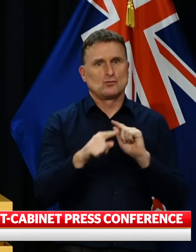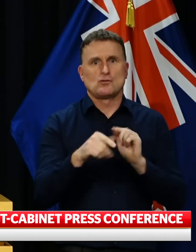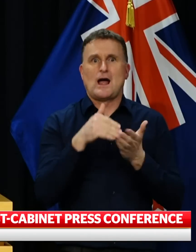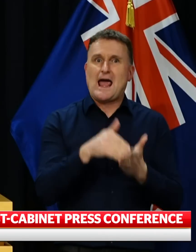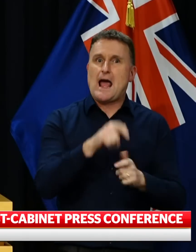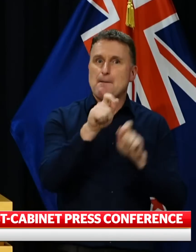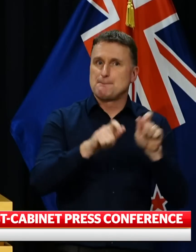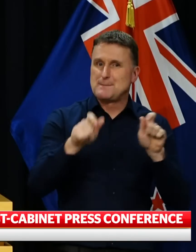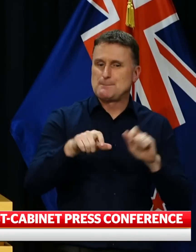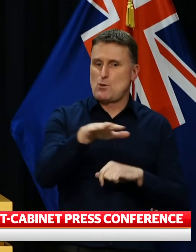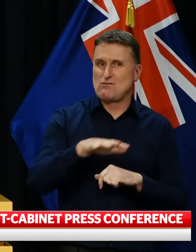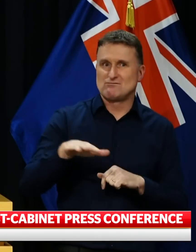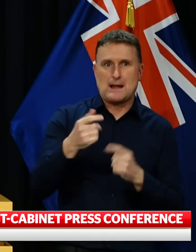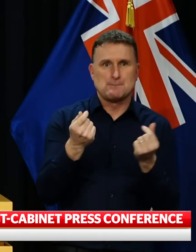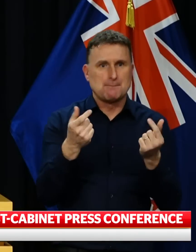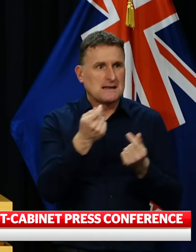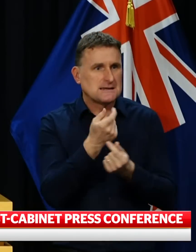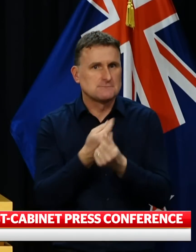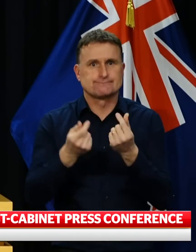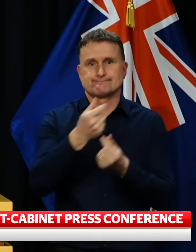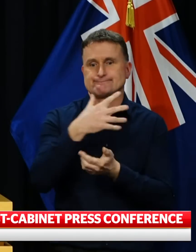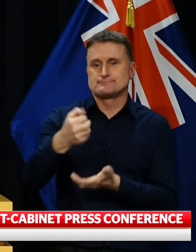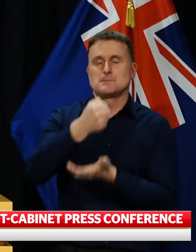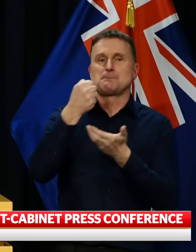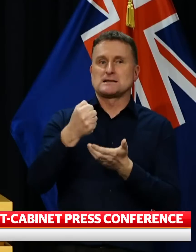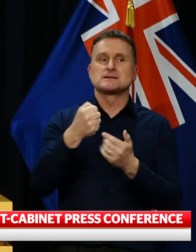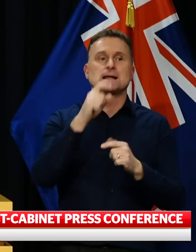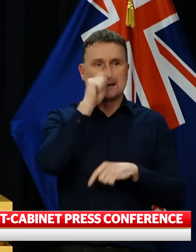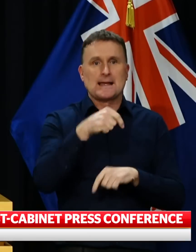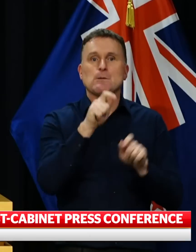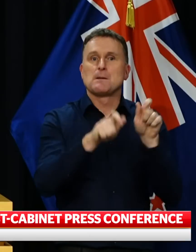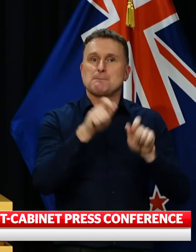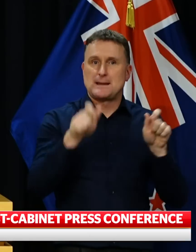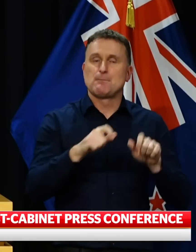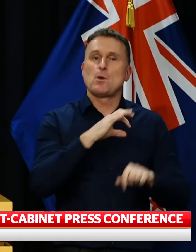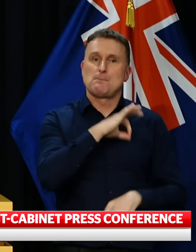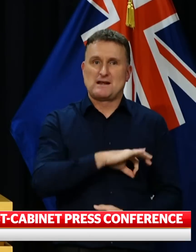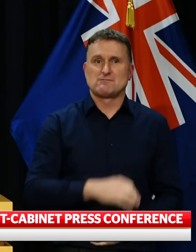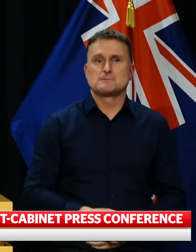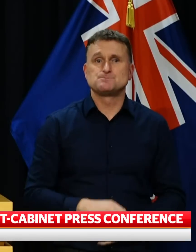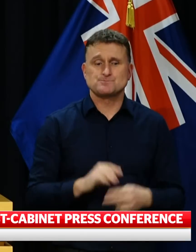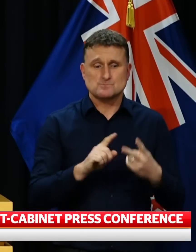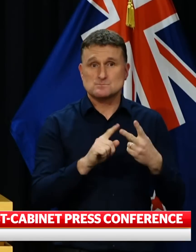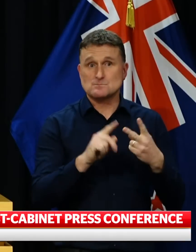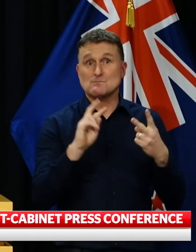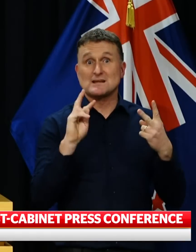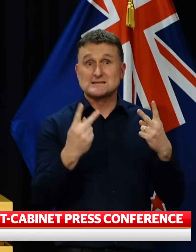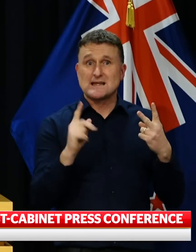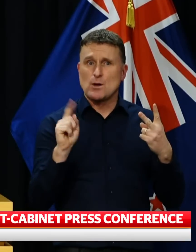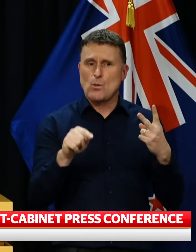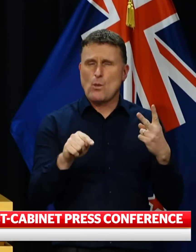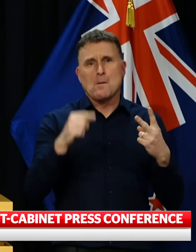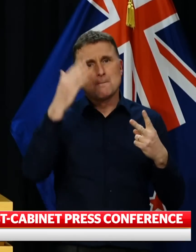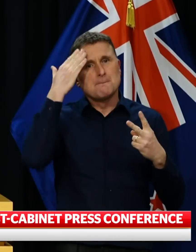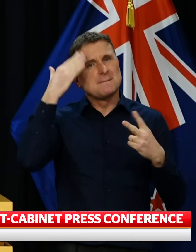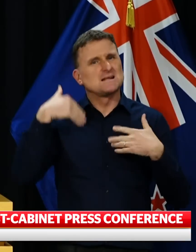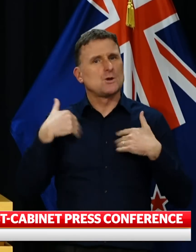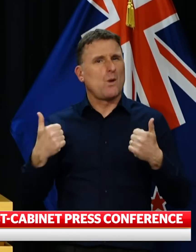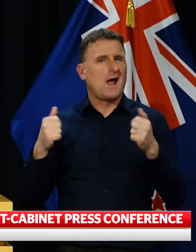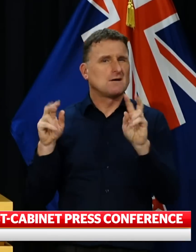and Kiwis are already benefiting from that. Another government commitment that's making a big difference is in mental